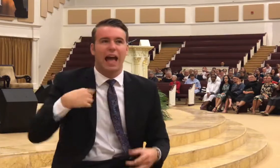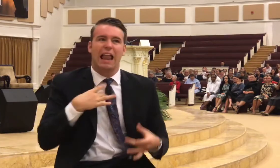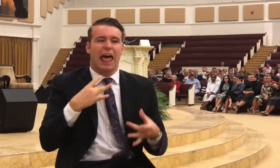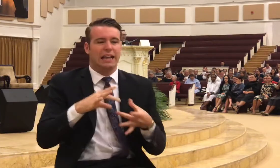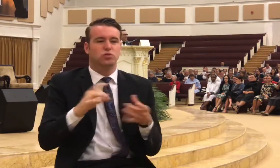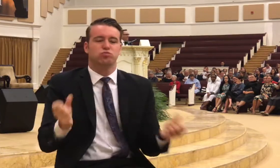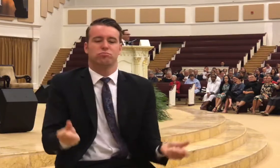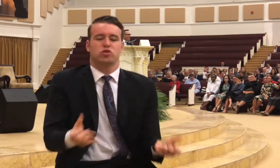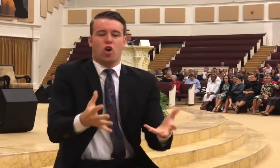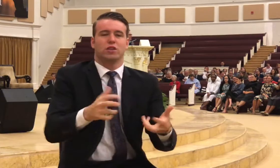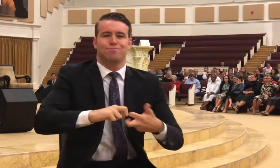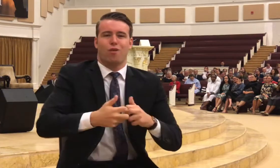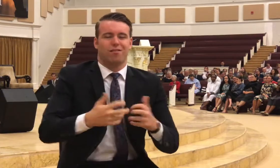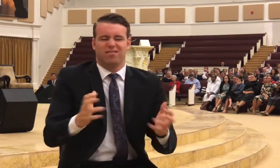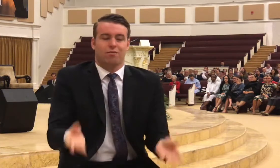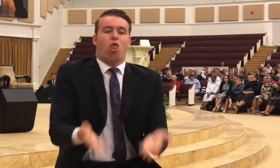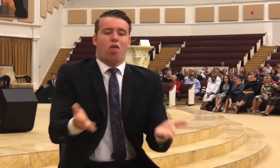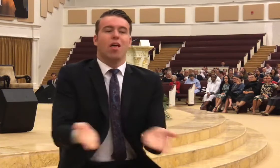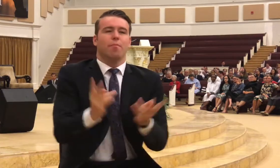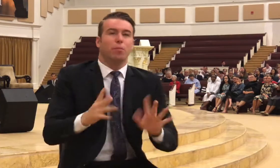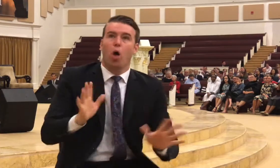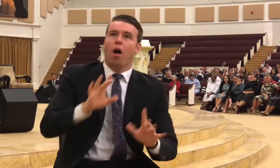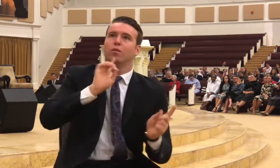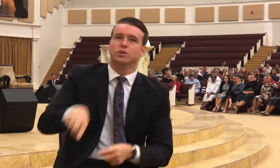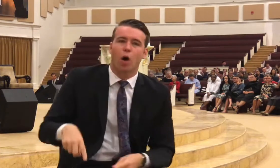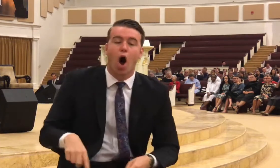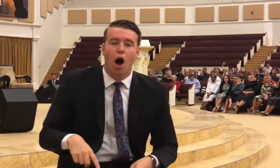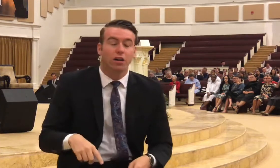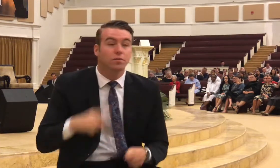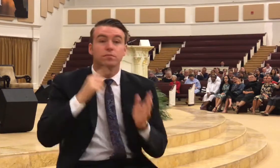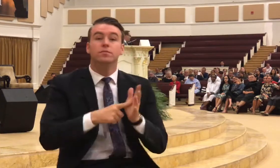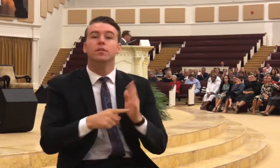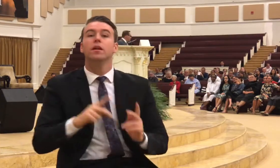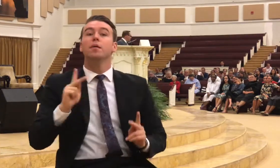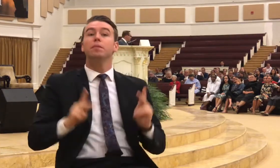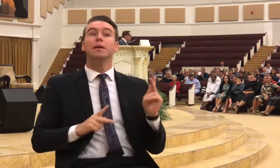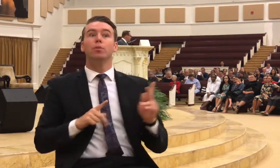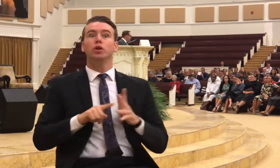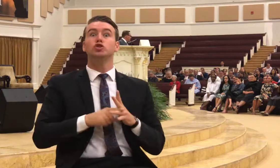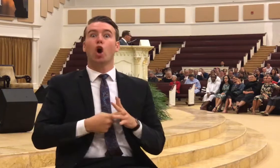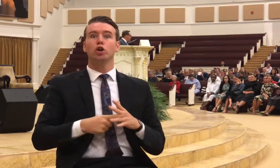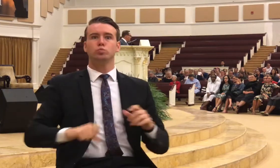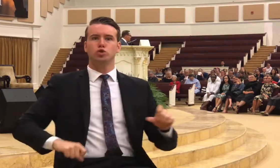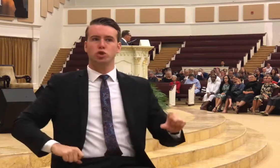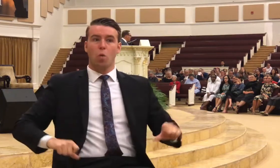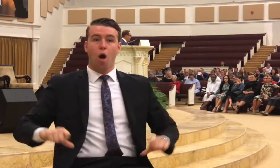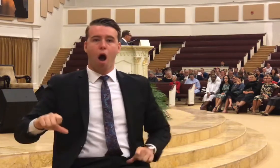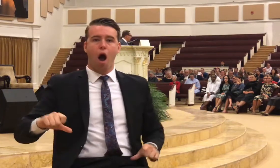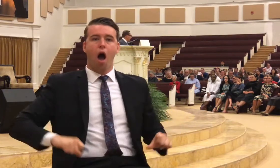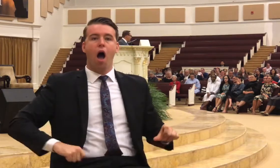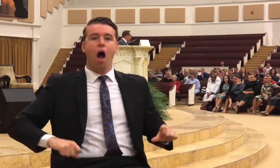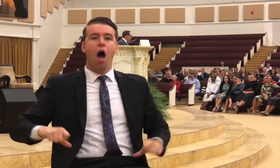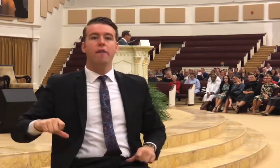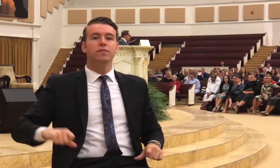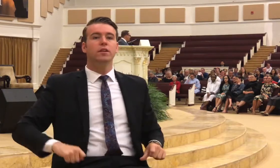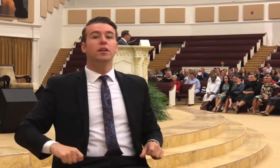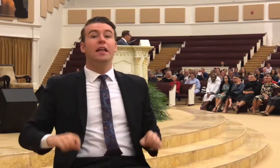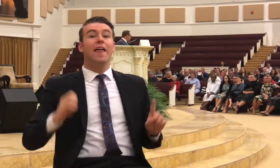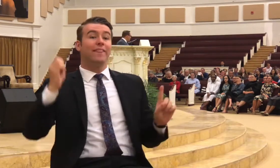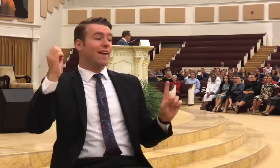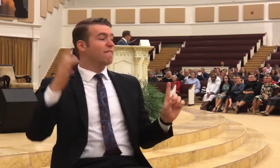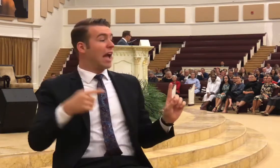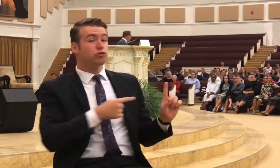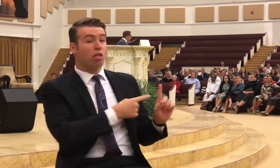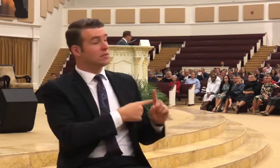up. And there are people that will start showing off. They want to show the evangelists how good